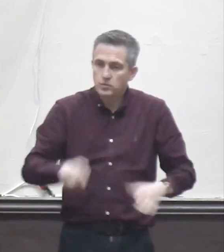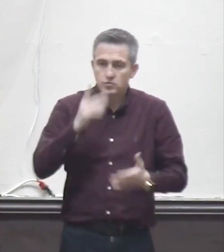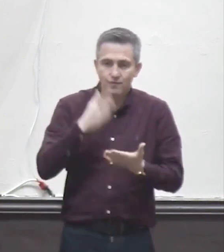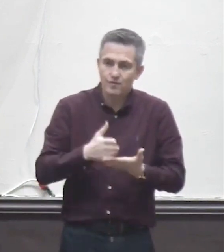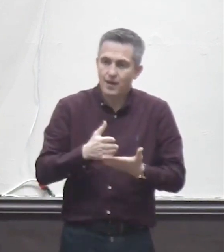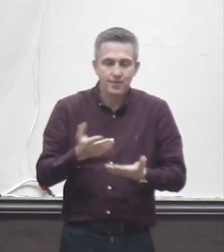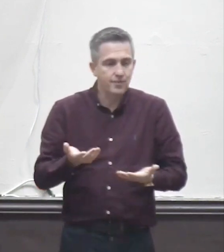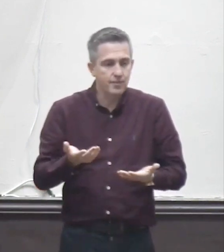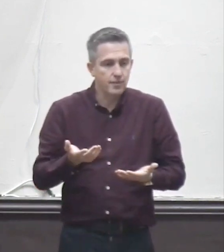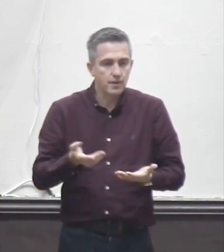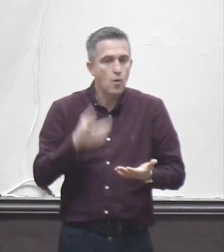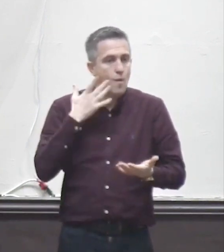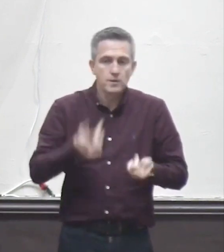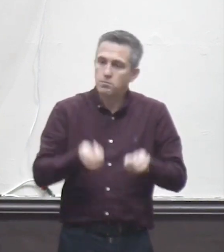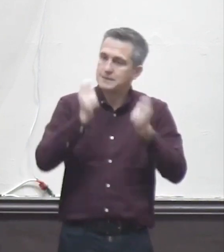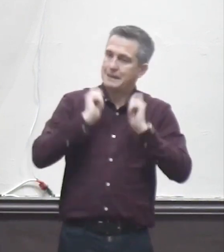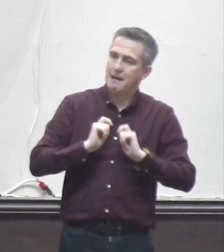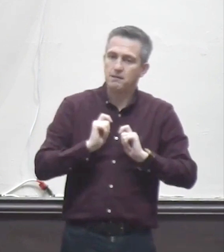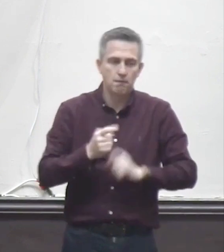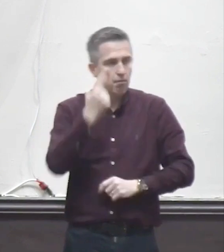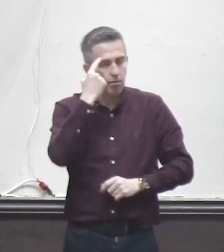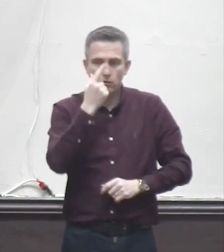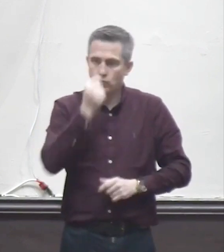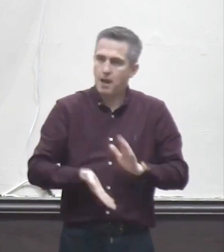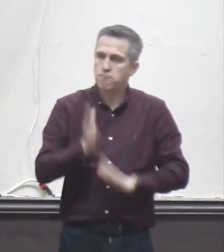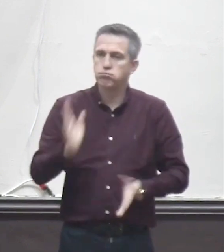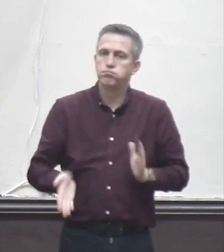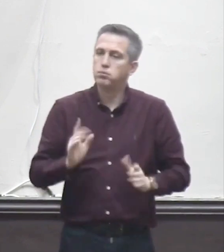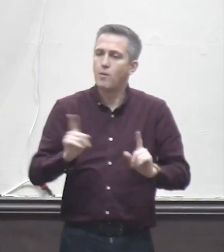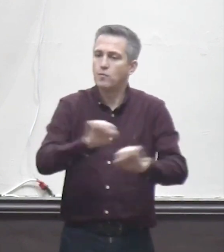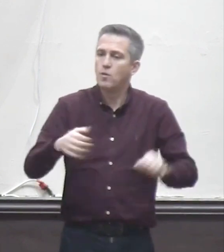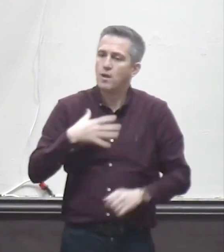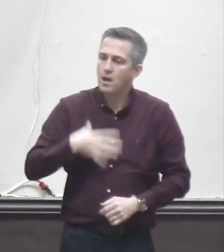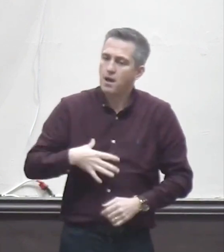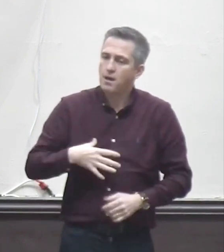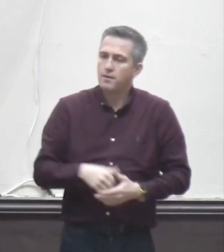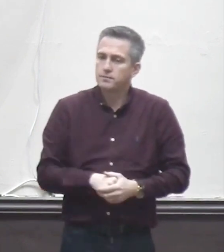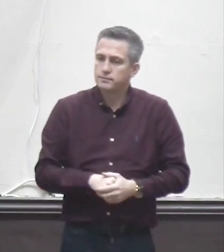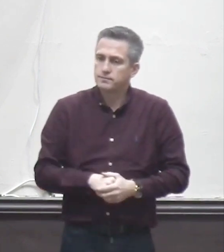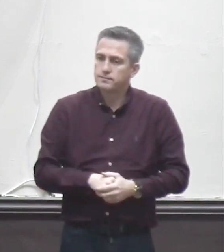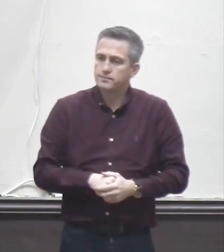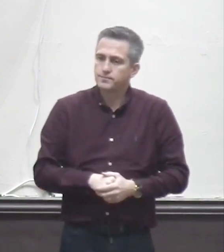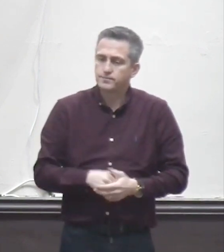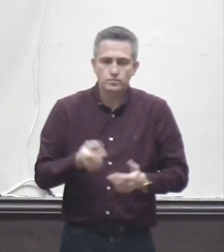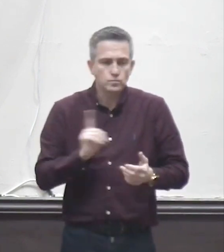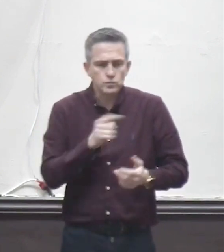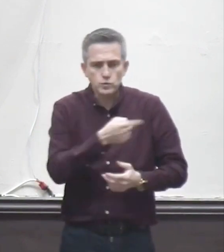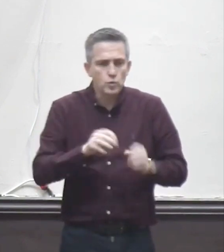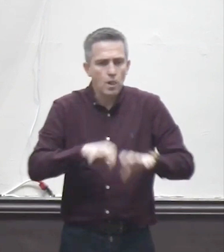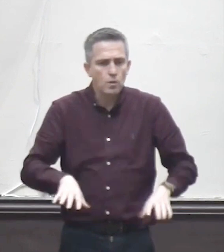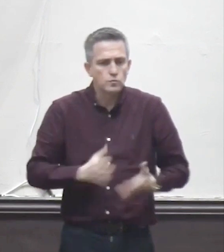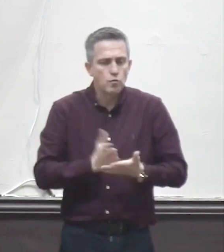wearing that particular amulet. What is it? What is that belief? What's stripped away from him?